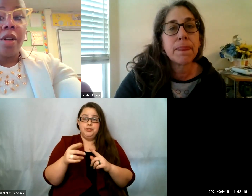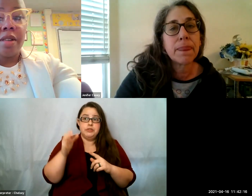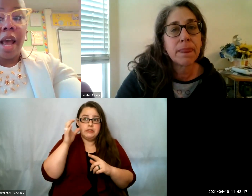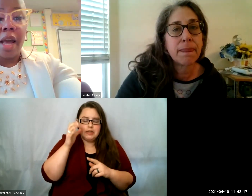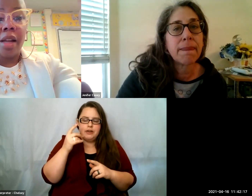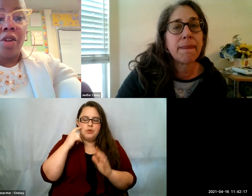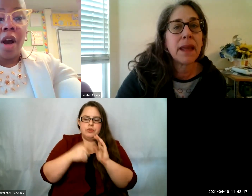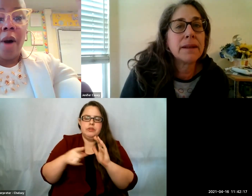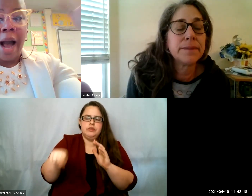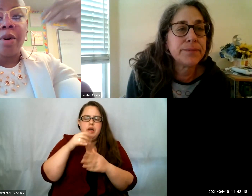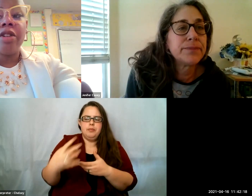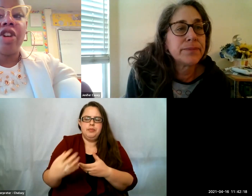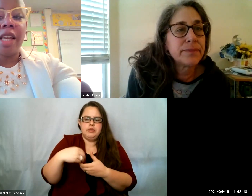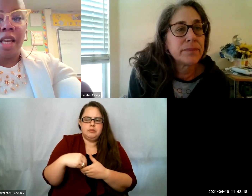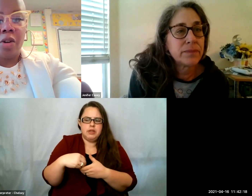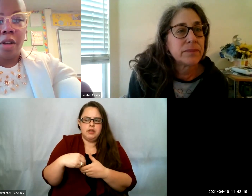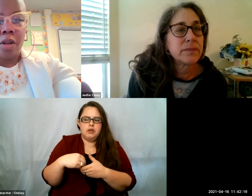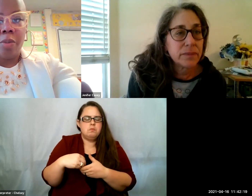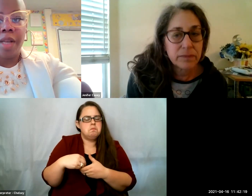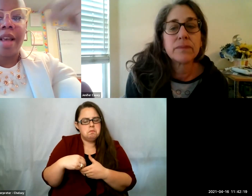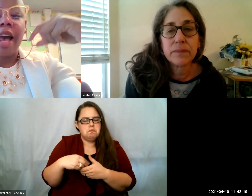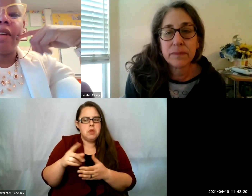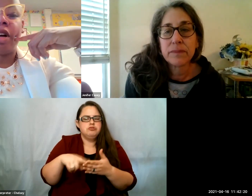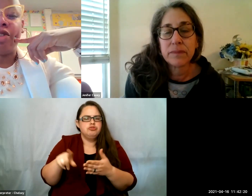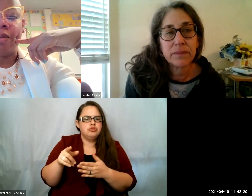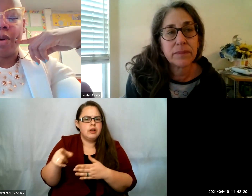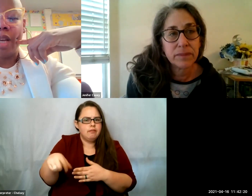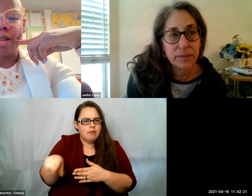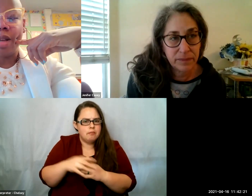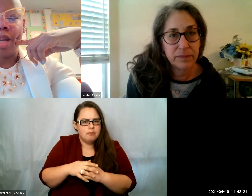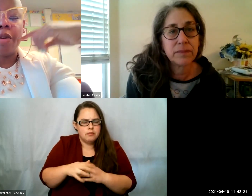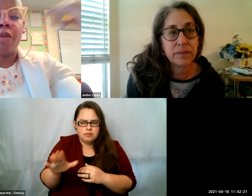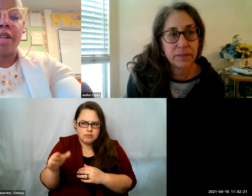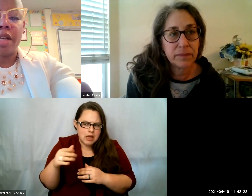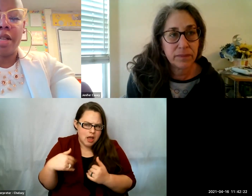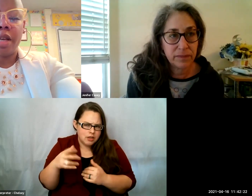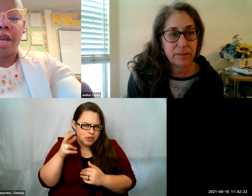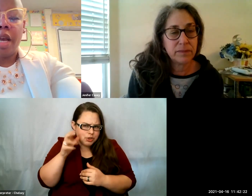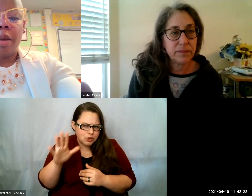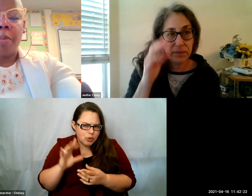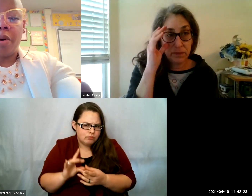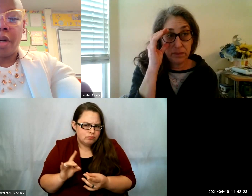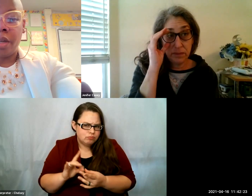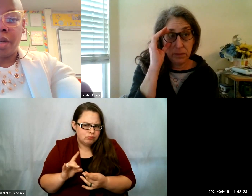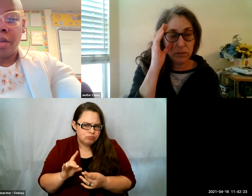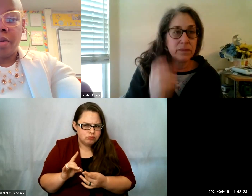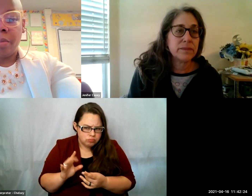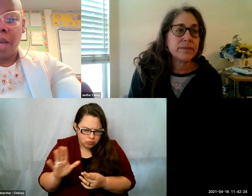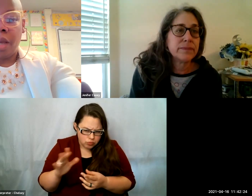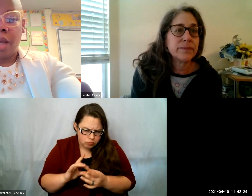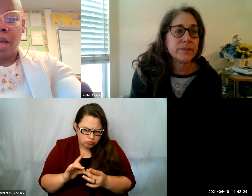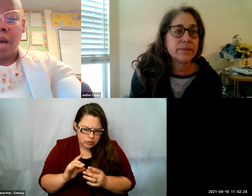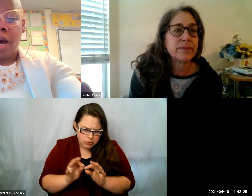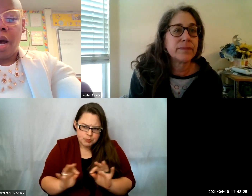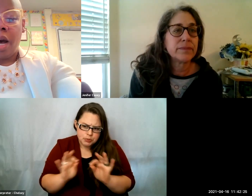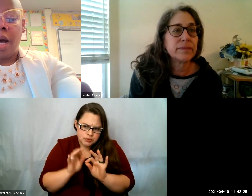you notice that, I want to check in on you because I haven't heard your voice and your voice is important to